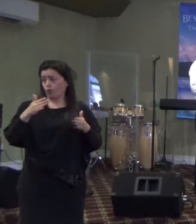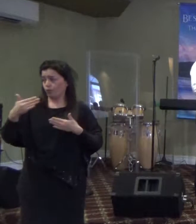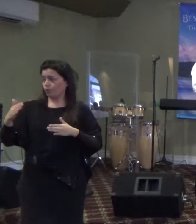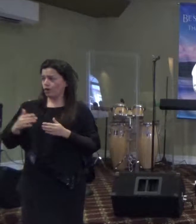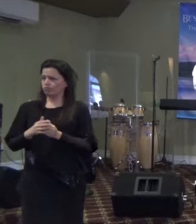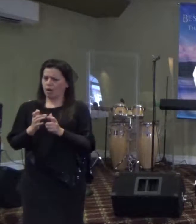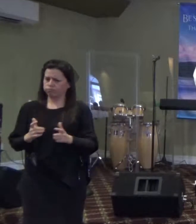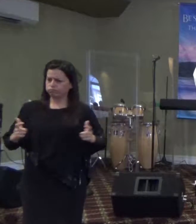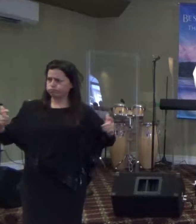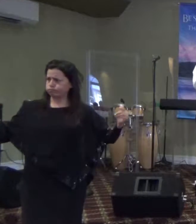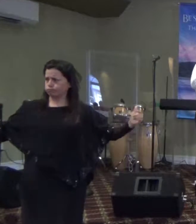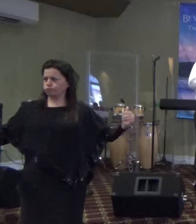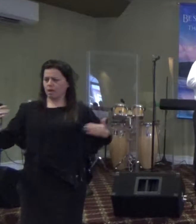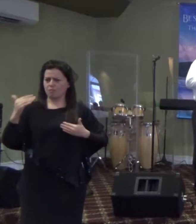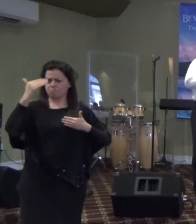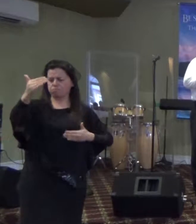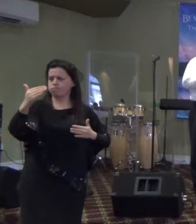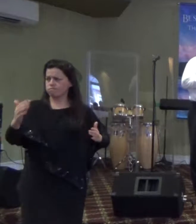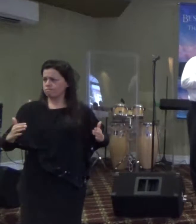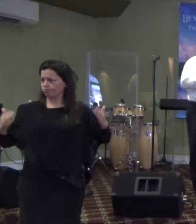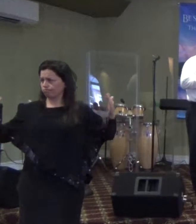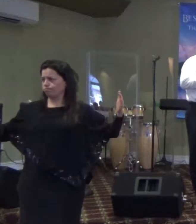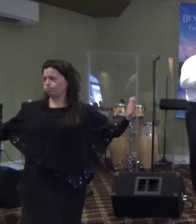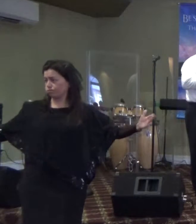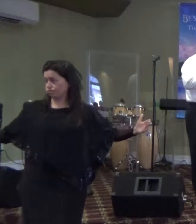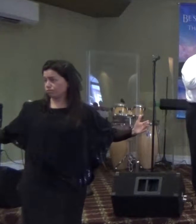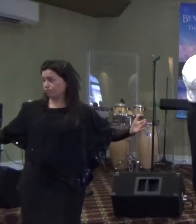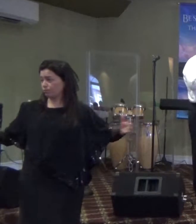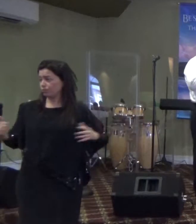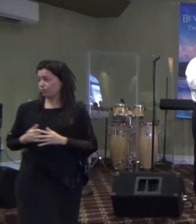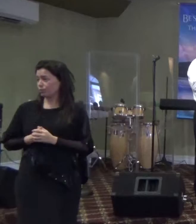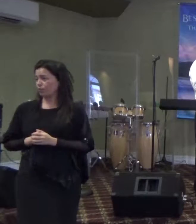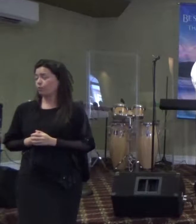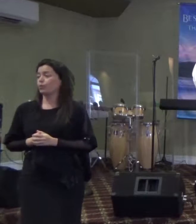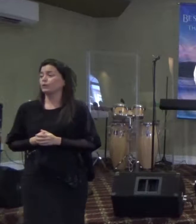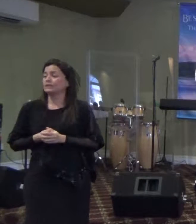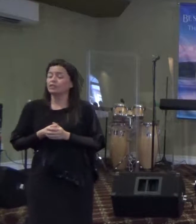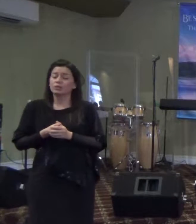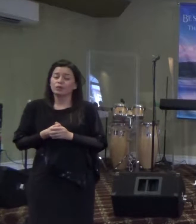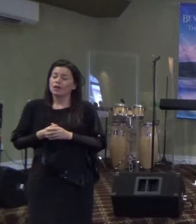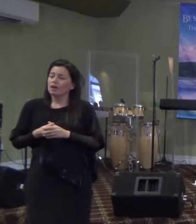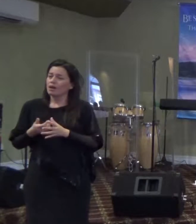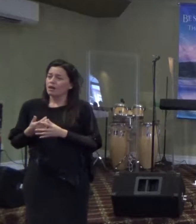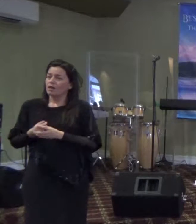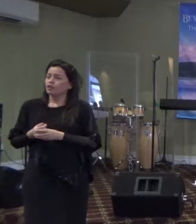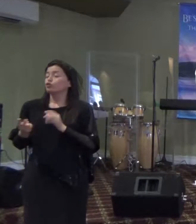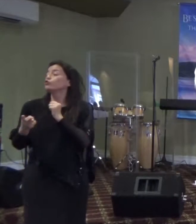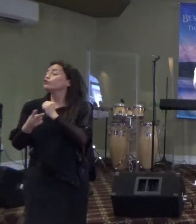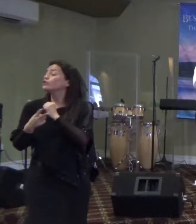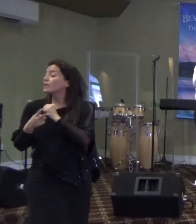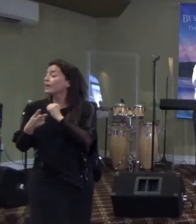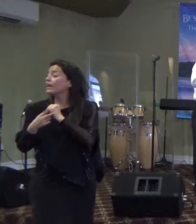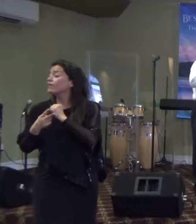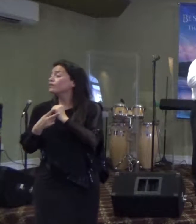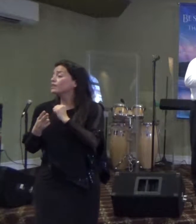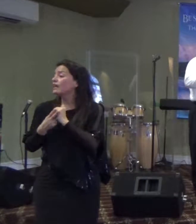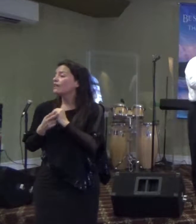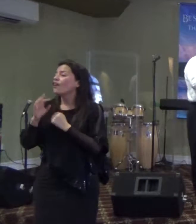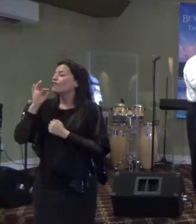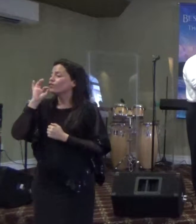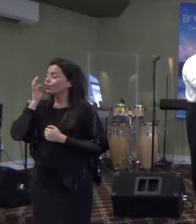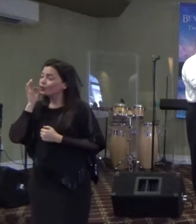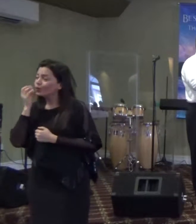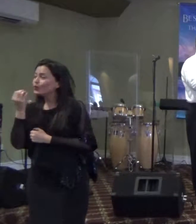in his barns. sus bodegas. In his Los barns. llenó de granos. He filled them with grain